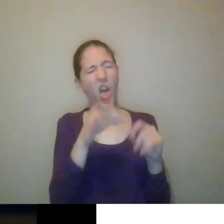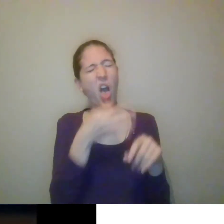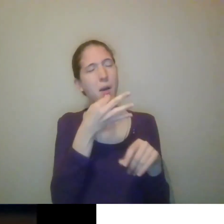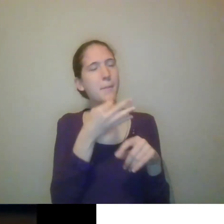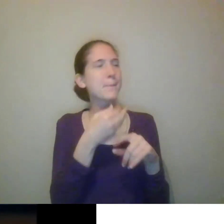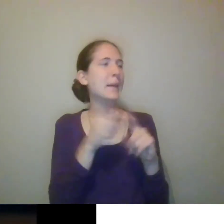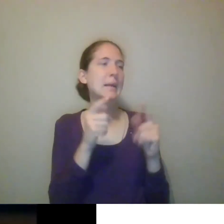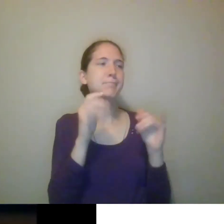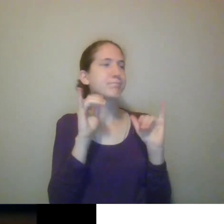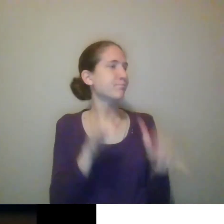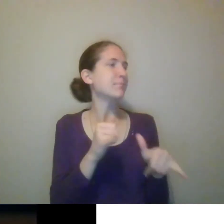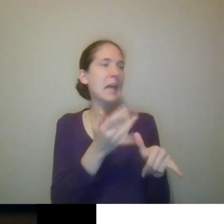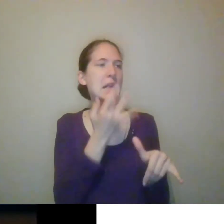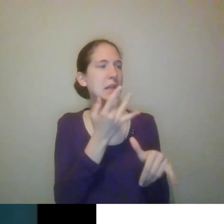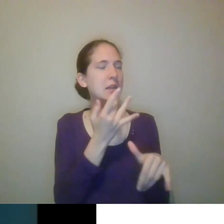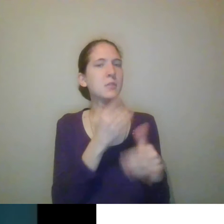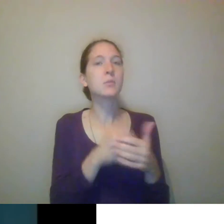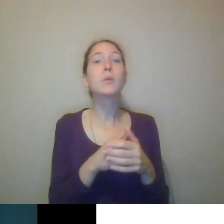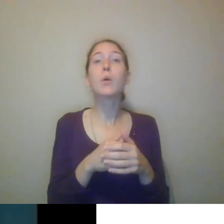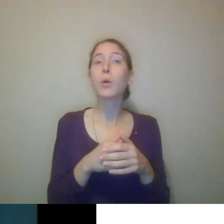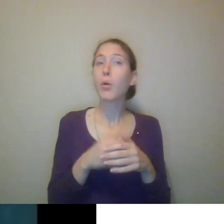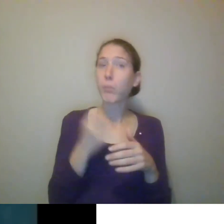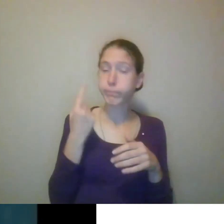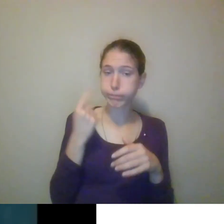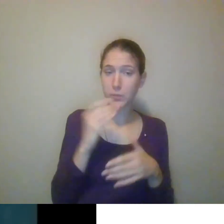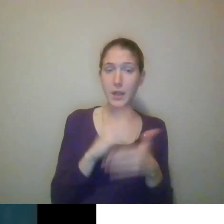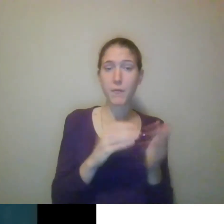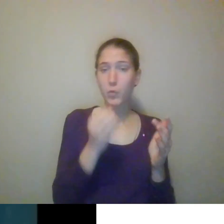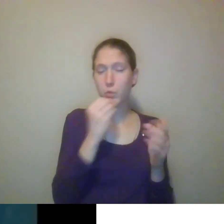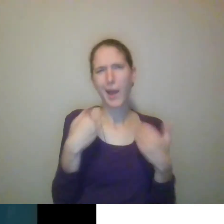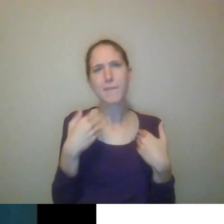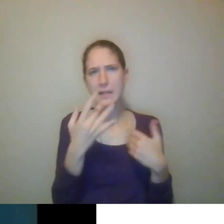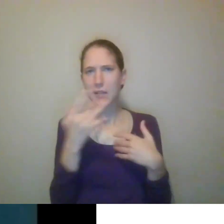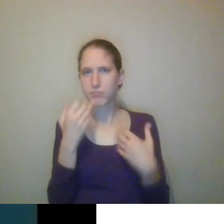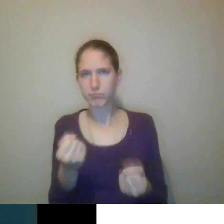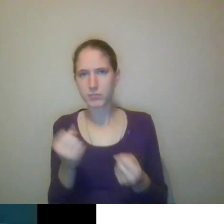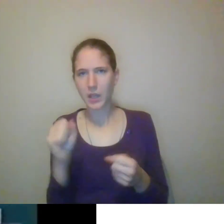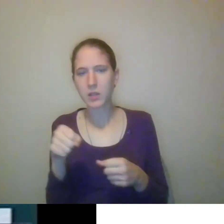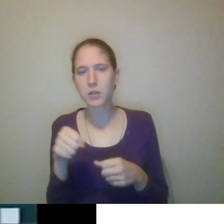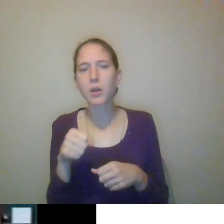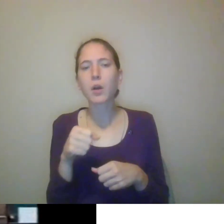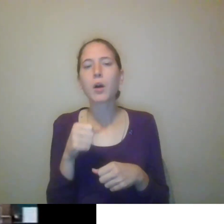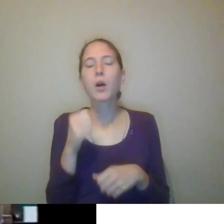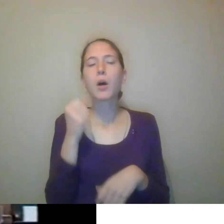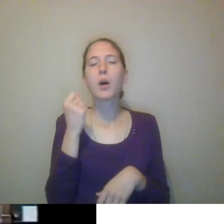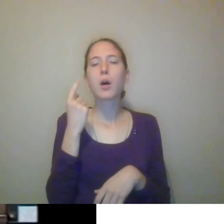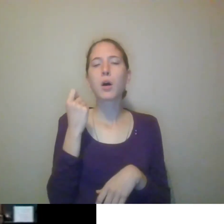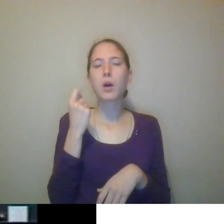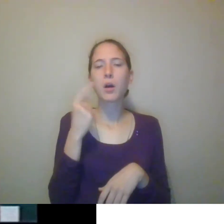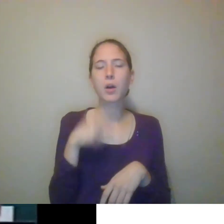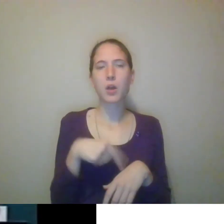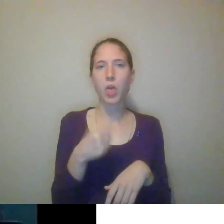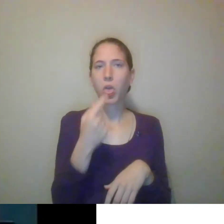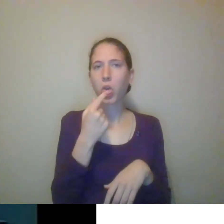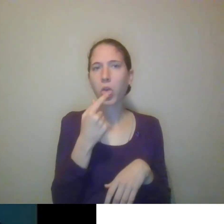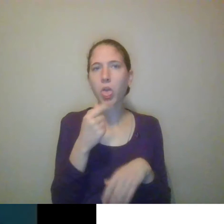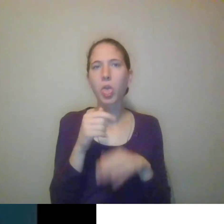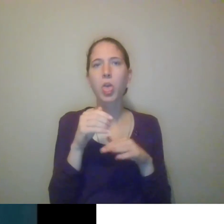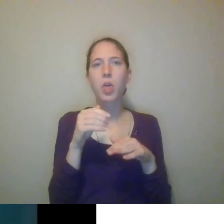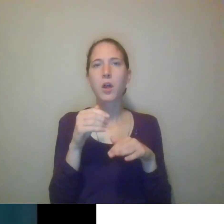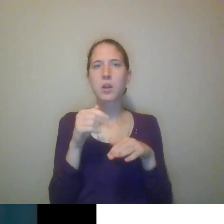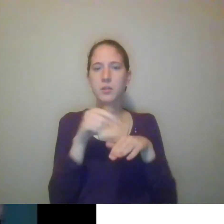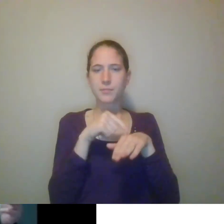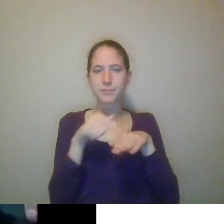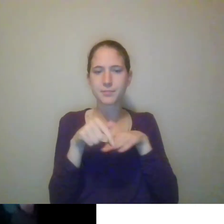difference, okay? Now, some foods, what you're going to experience is you have different taste receptors, basically bitter,